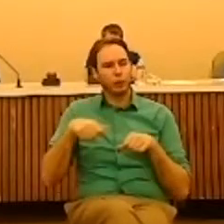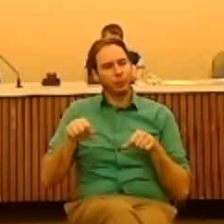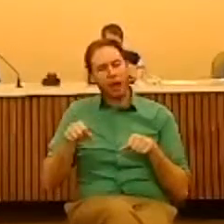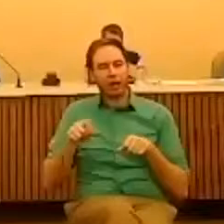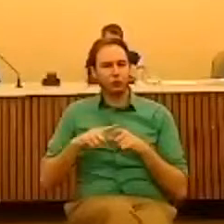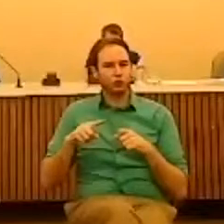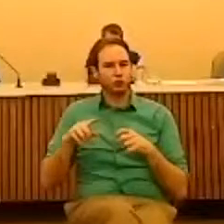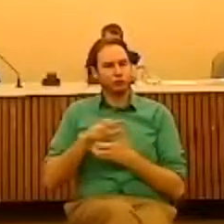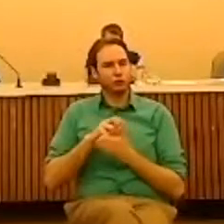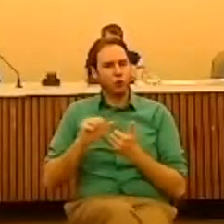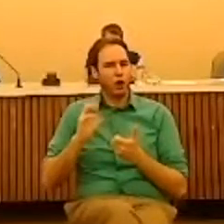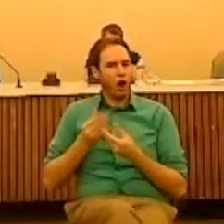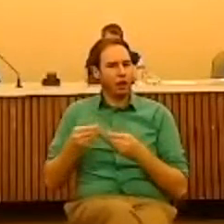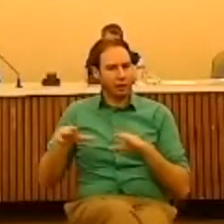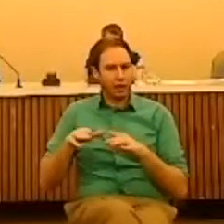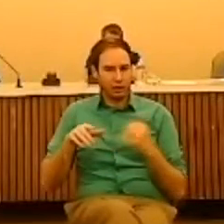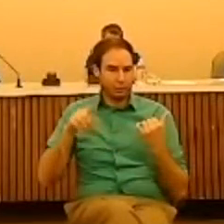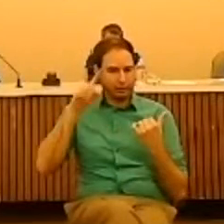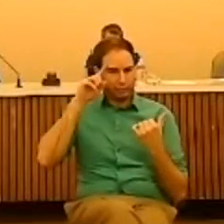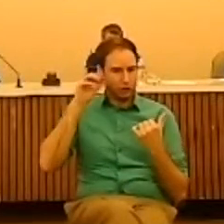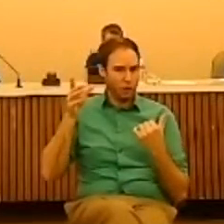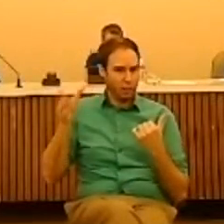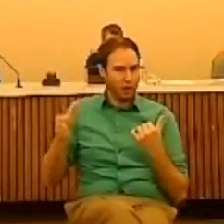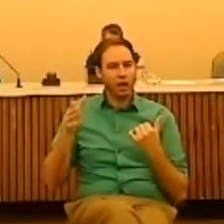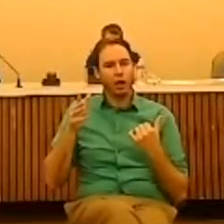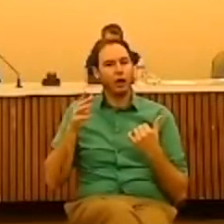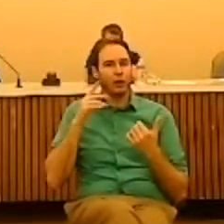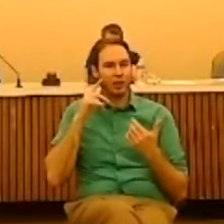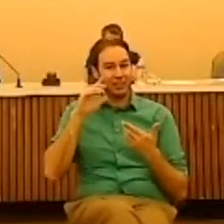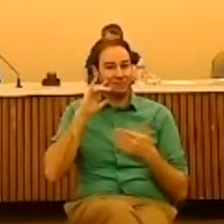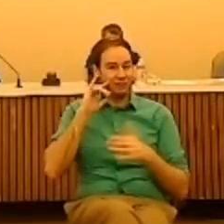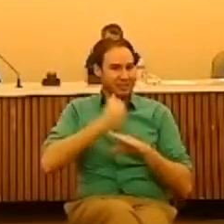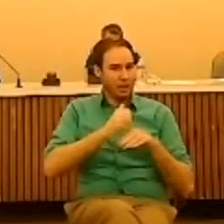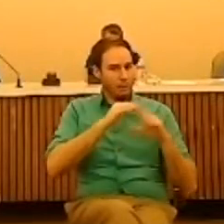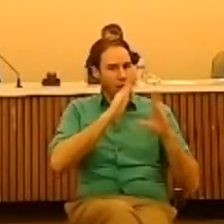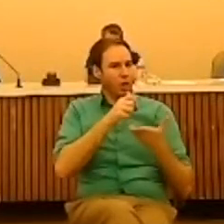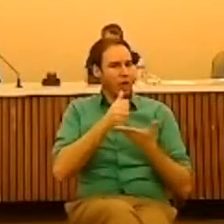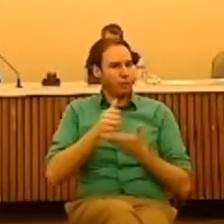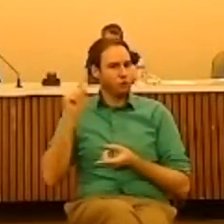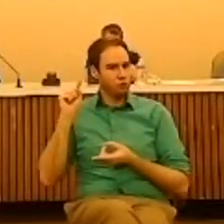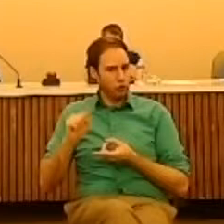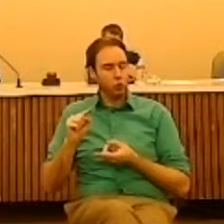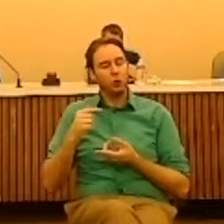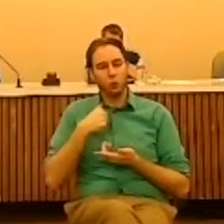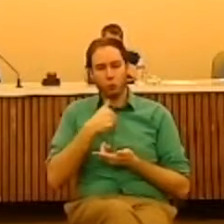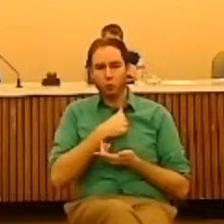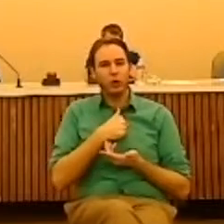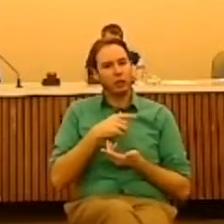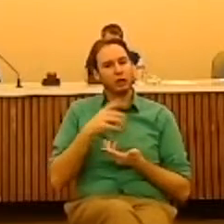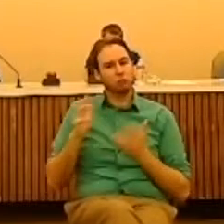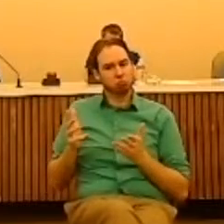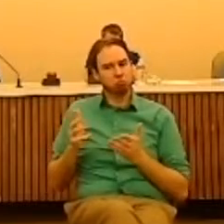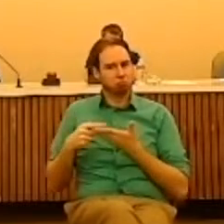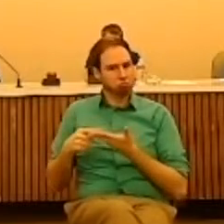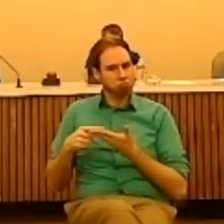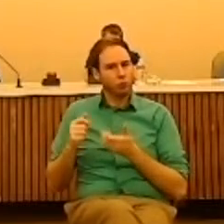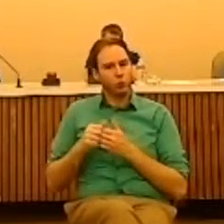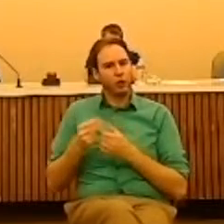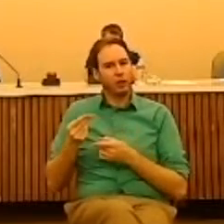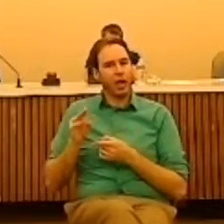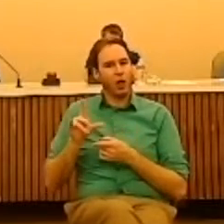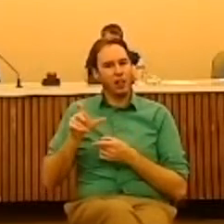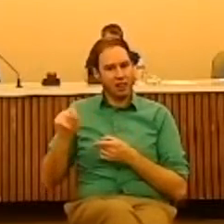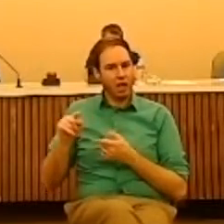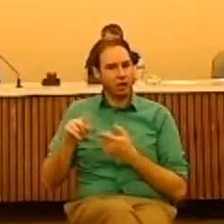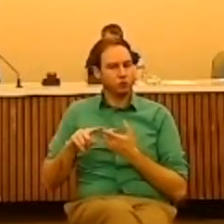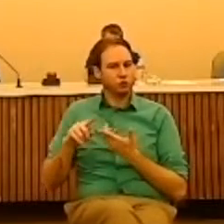and things, and we think that the neighborhood would help us with that. And we are certainly talking to Mr. Howlett